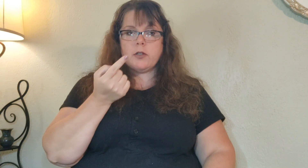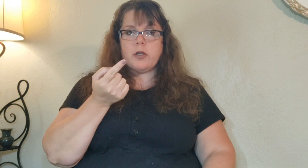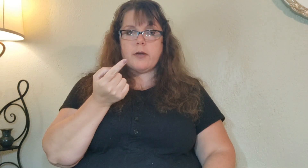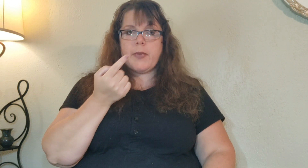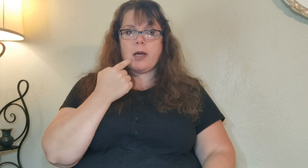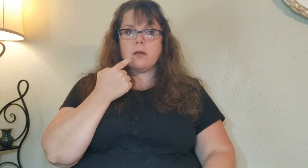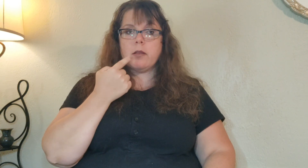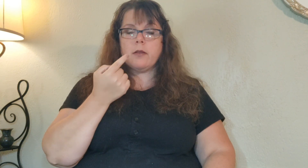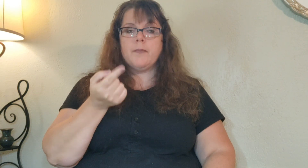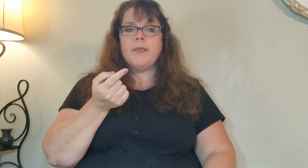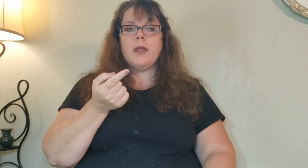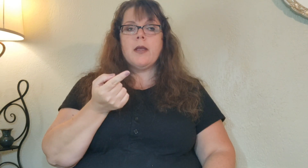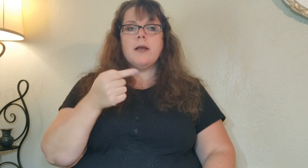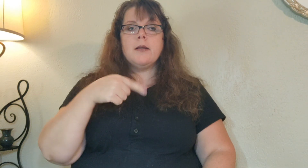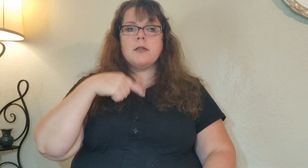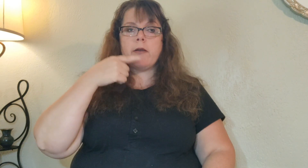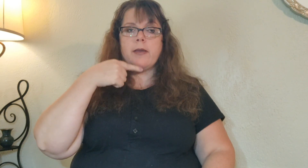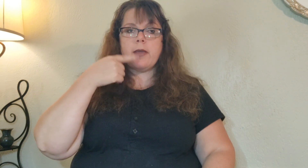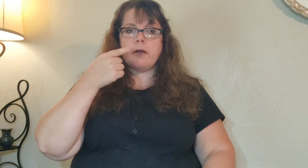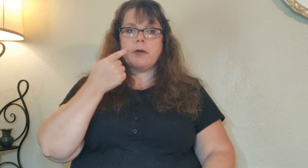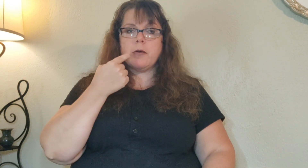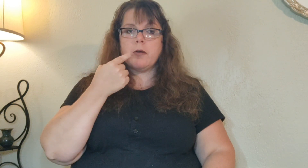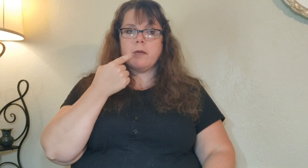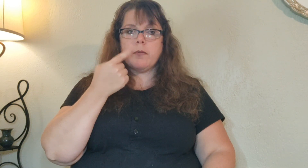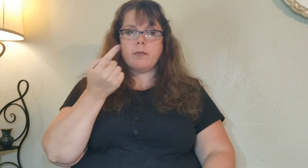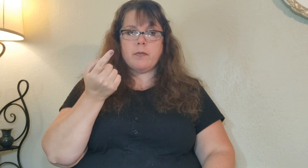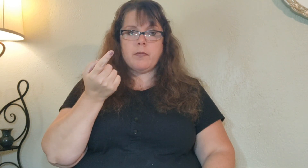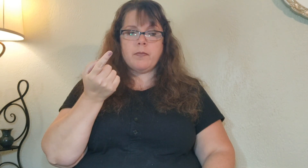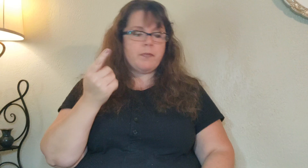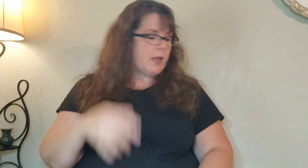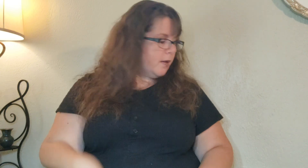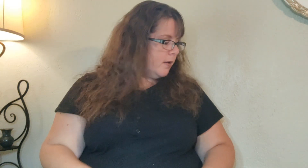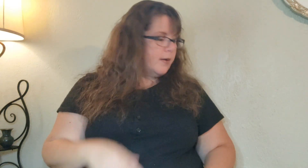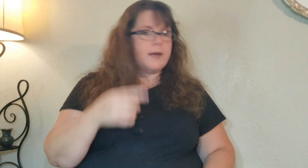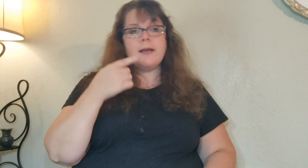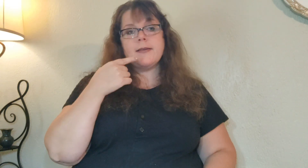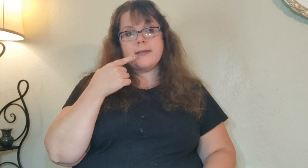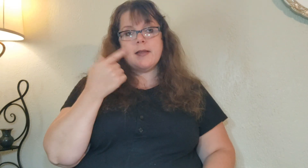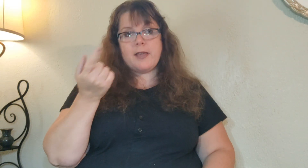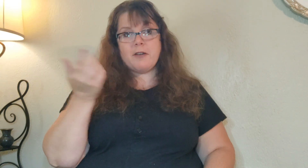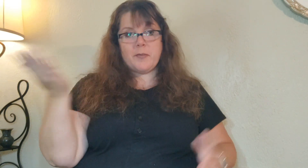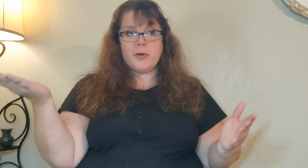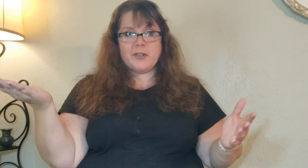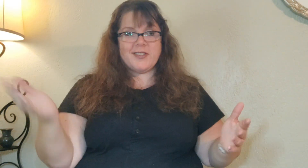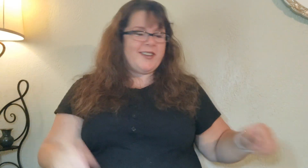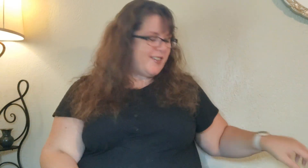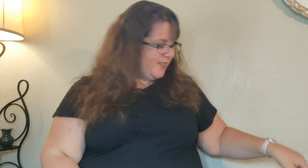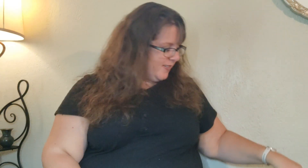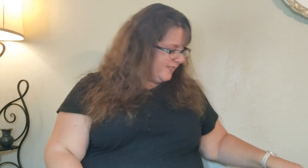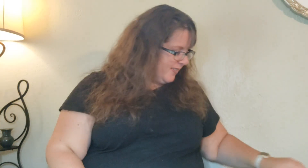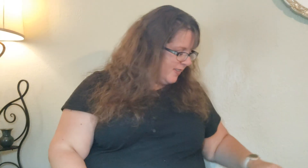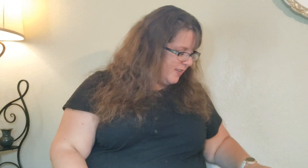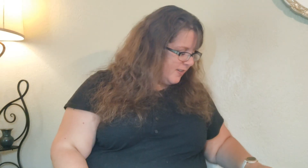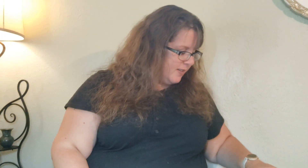to your mouth. So here is a hearing person.